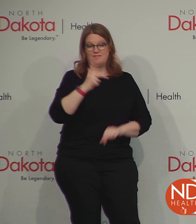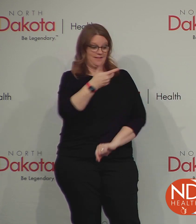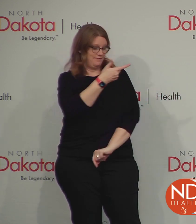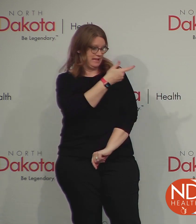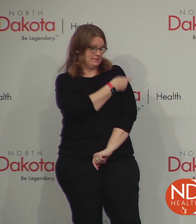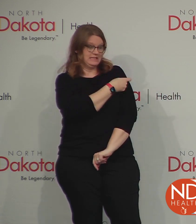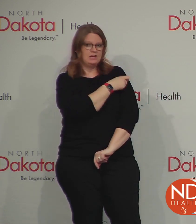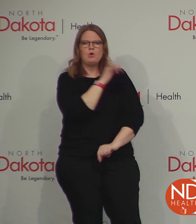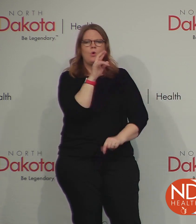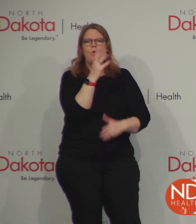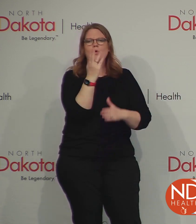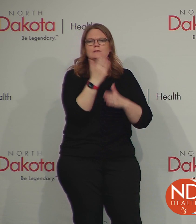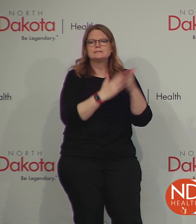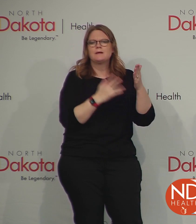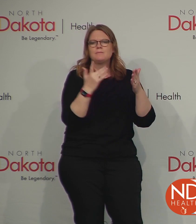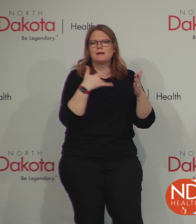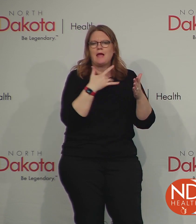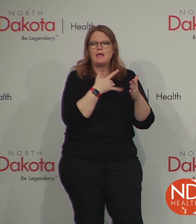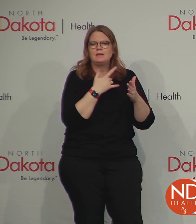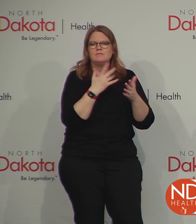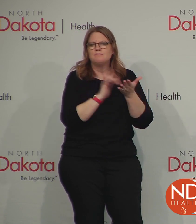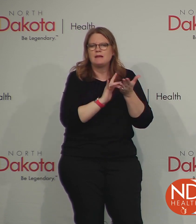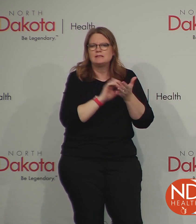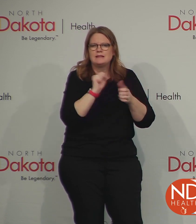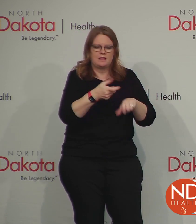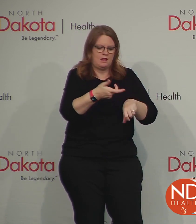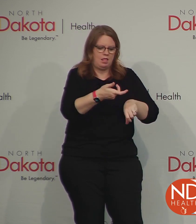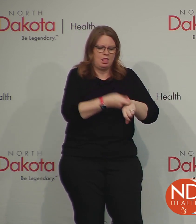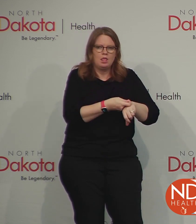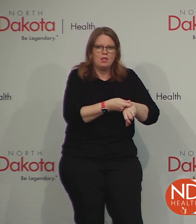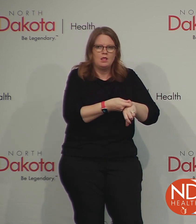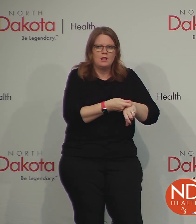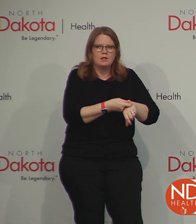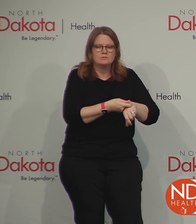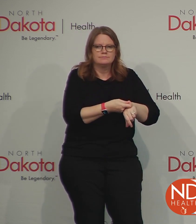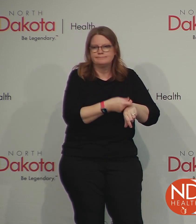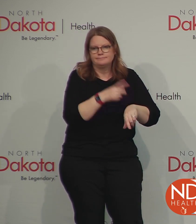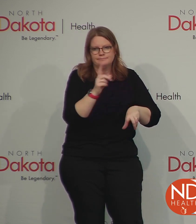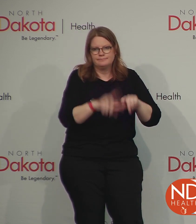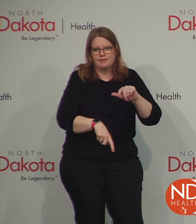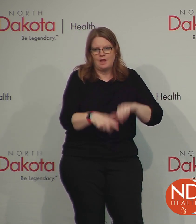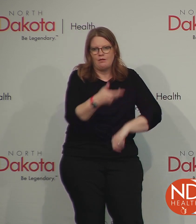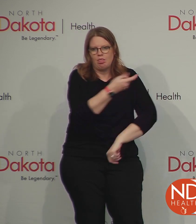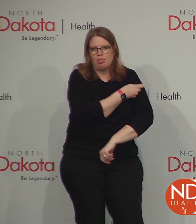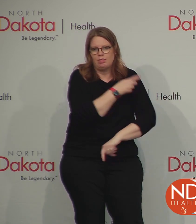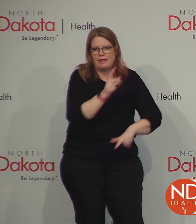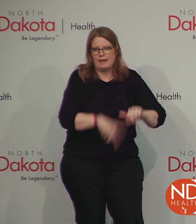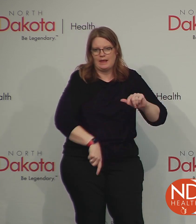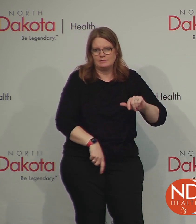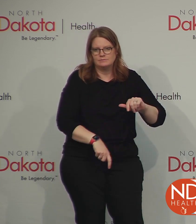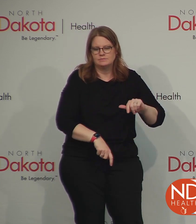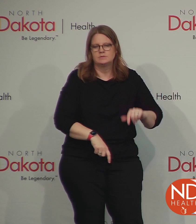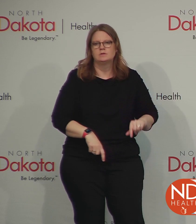or injectable therapy, then you should not be vaccinated for COVID-19.